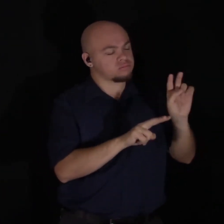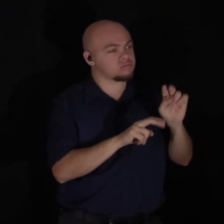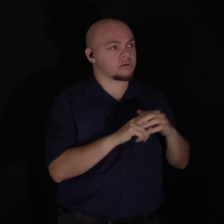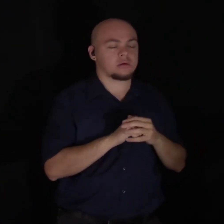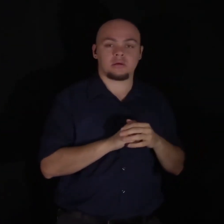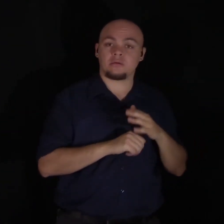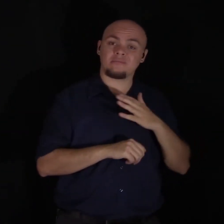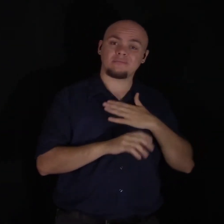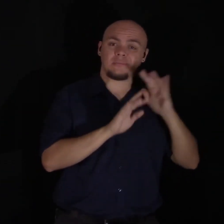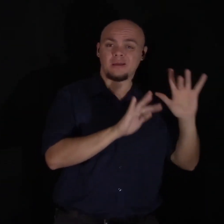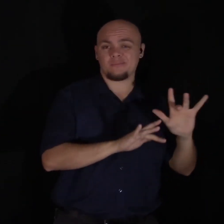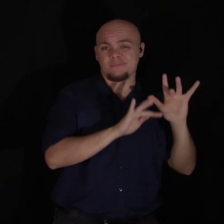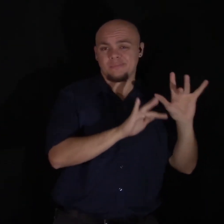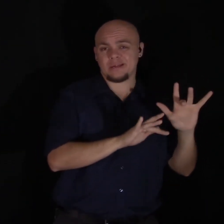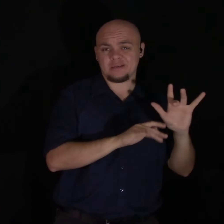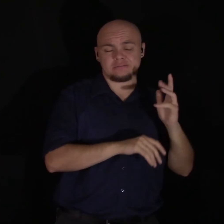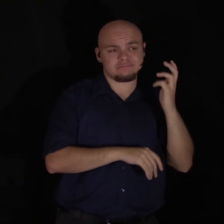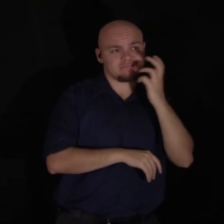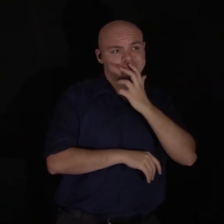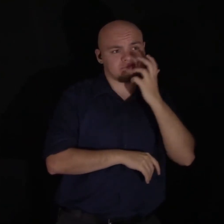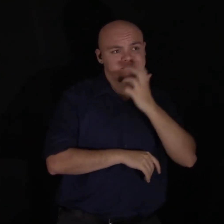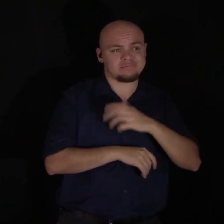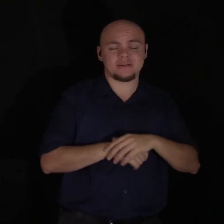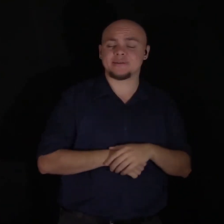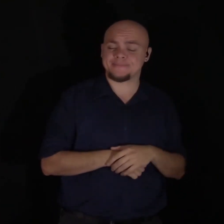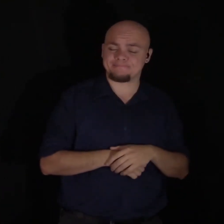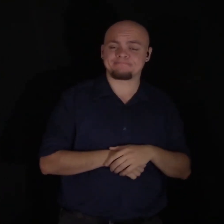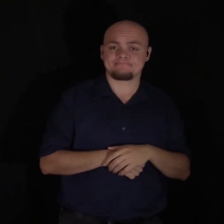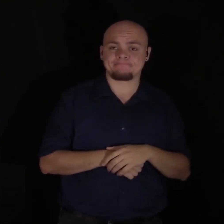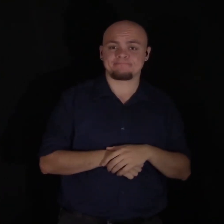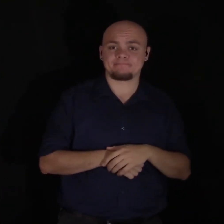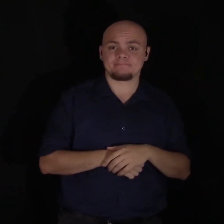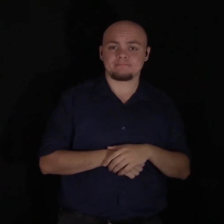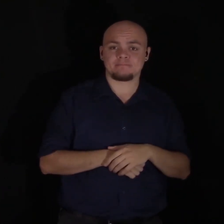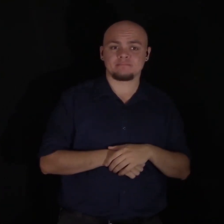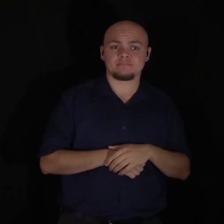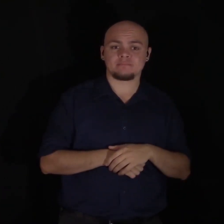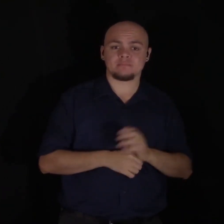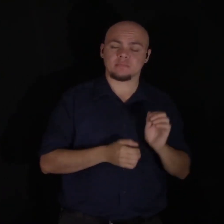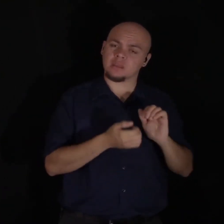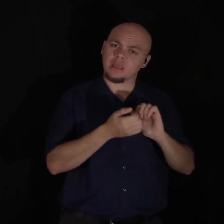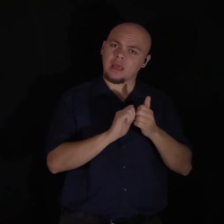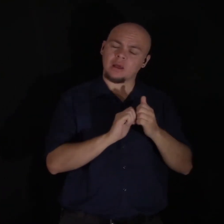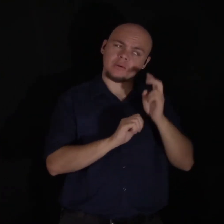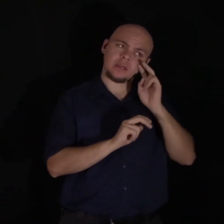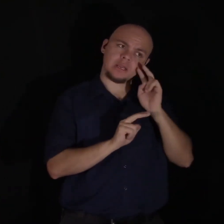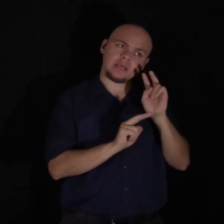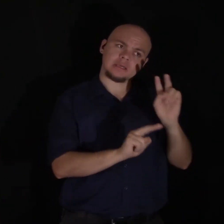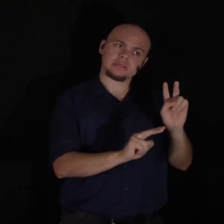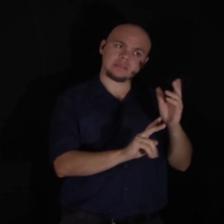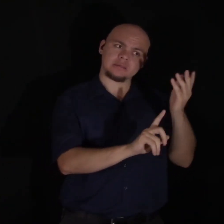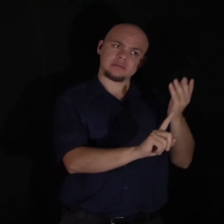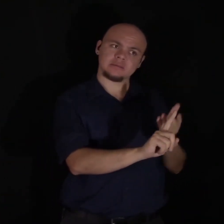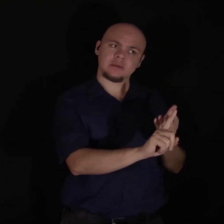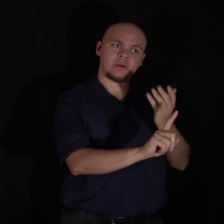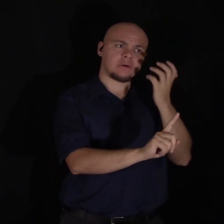pity to an astonishing degree. How can I see so noble a creature destroyed